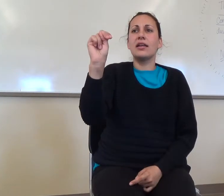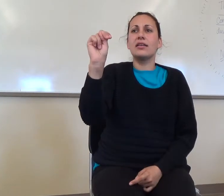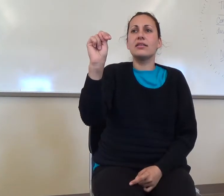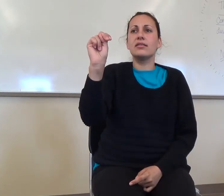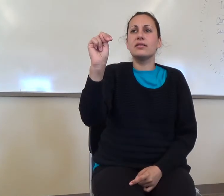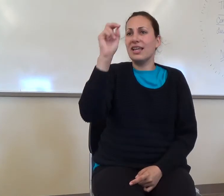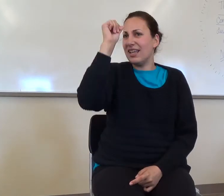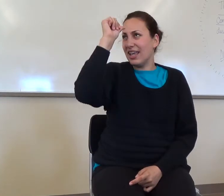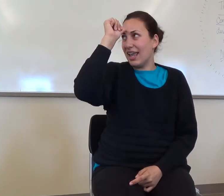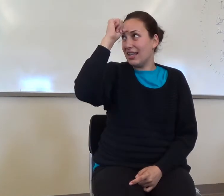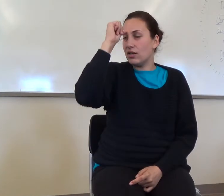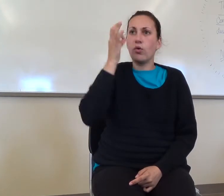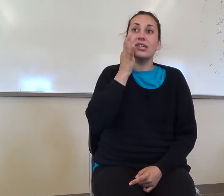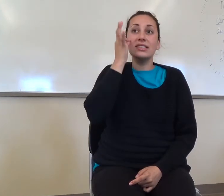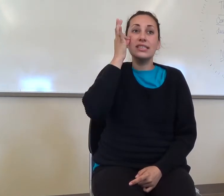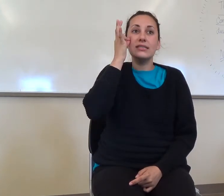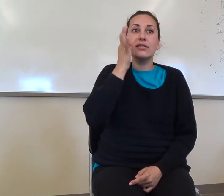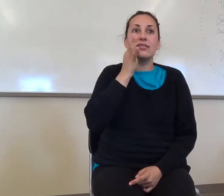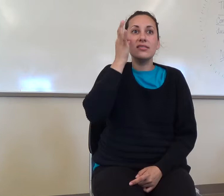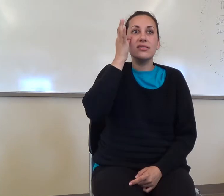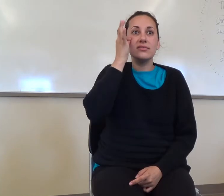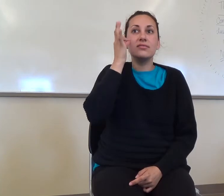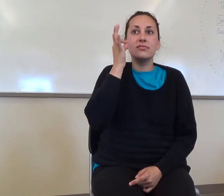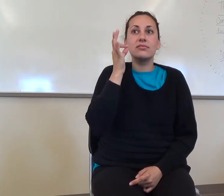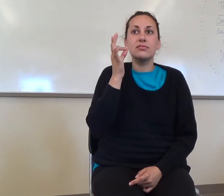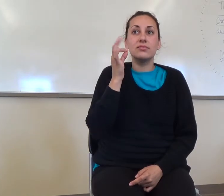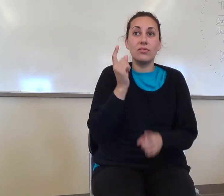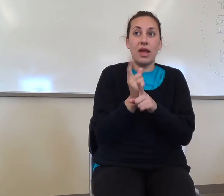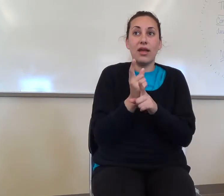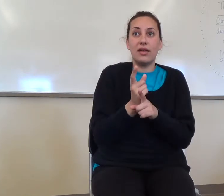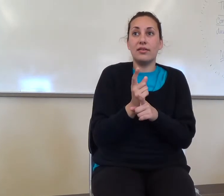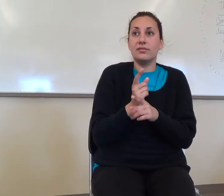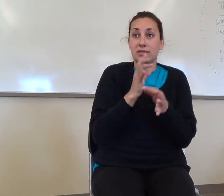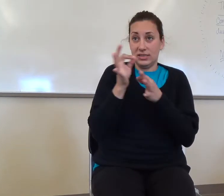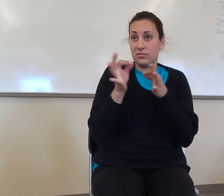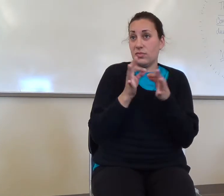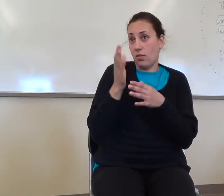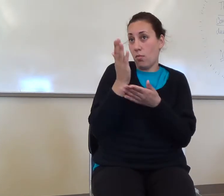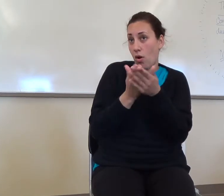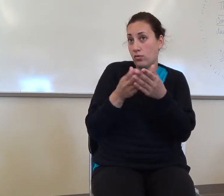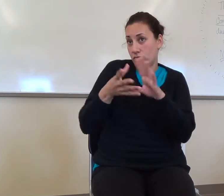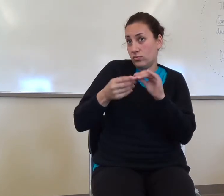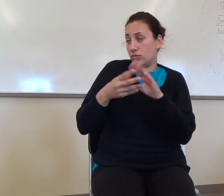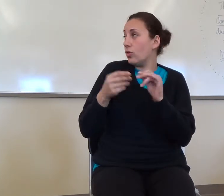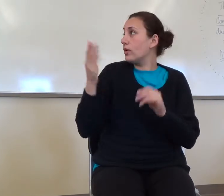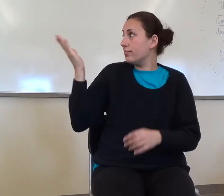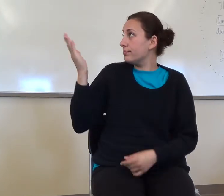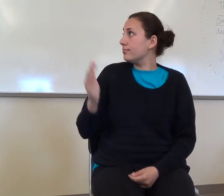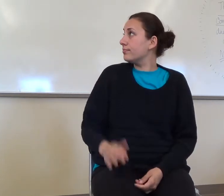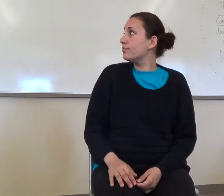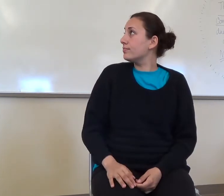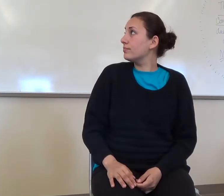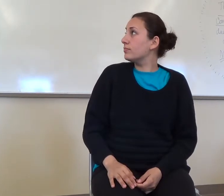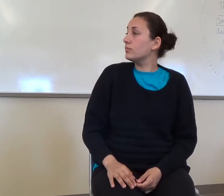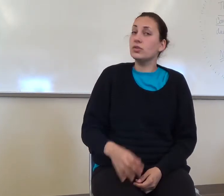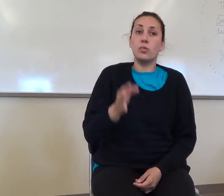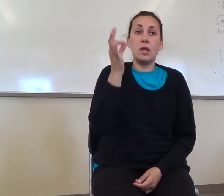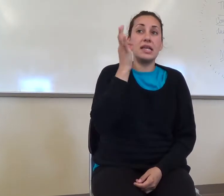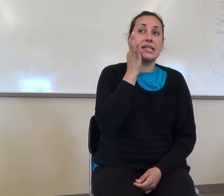this? Yes. Yeah, this is a reference. Tribal colleges and